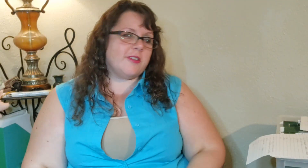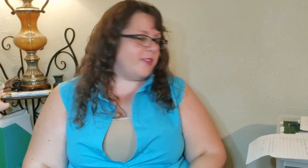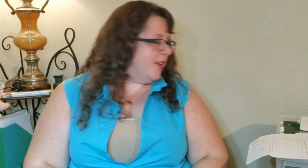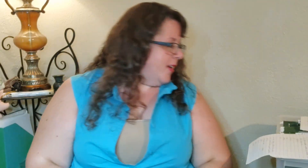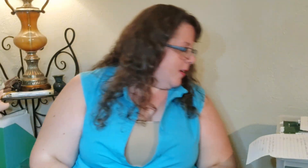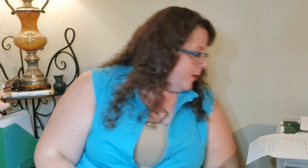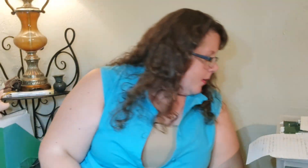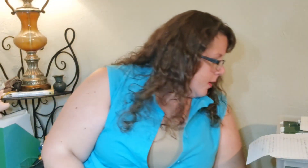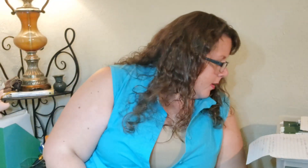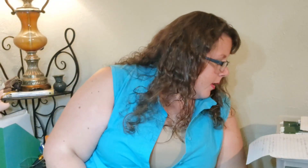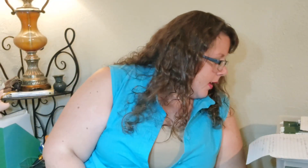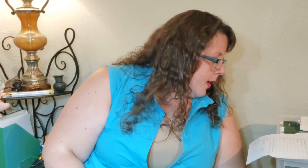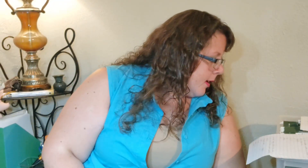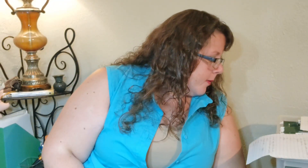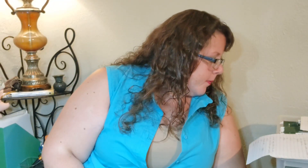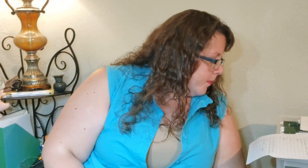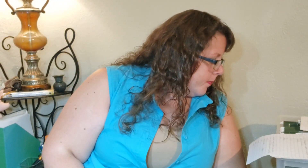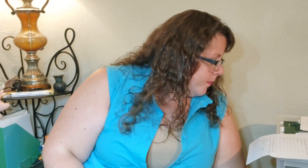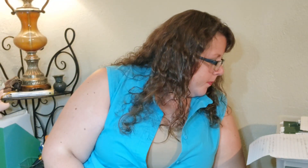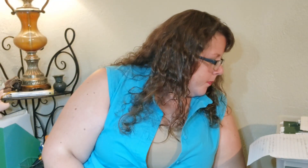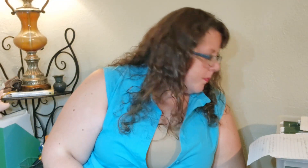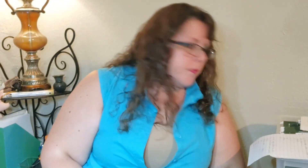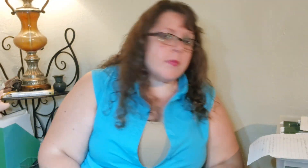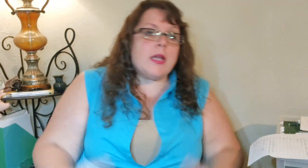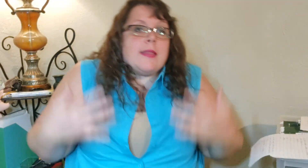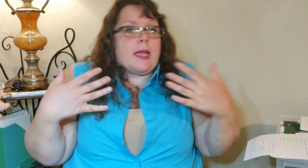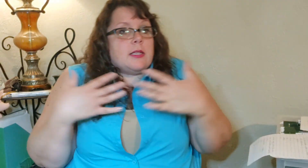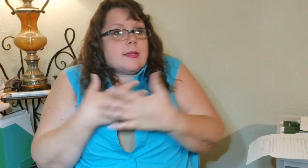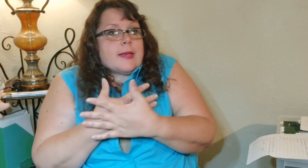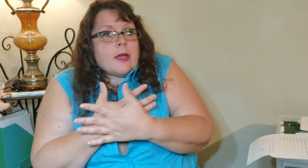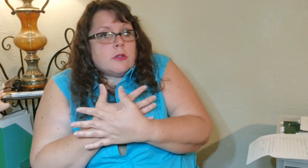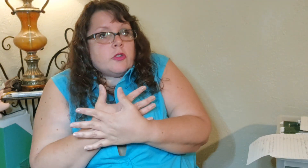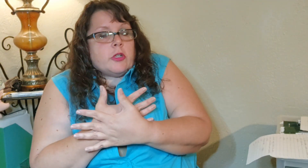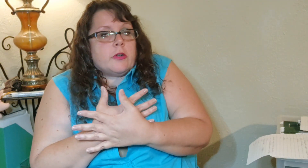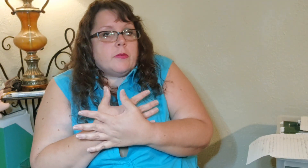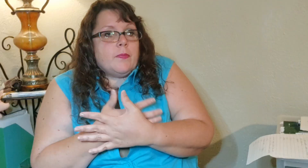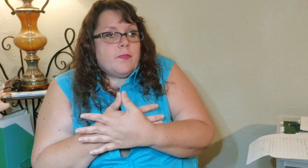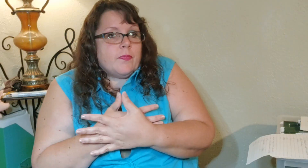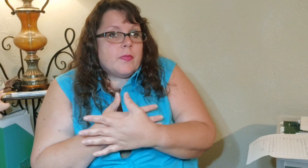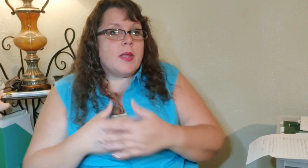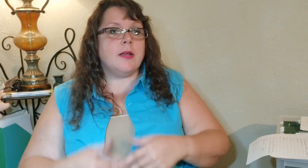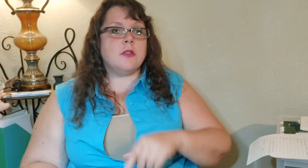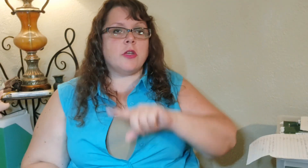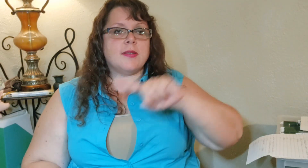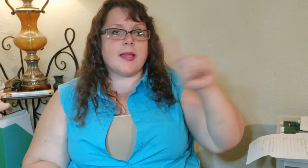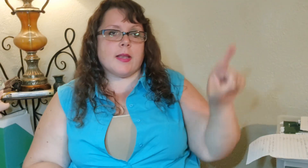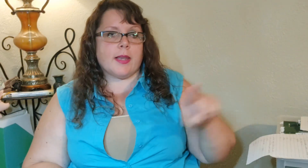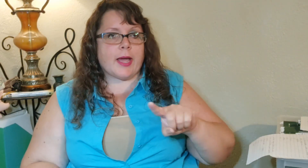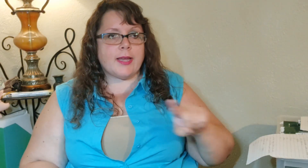thunder. And that it scares you. So you're saying